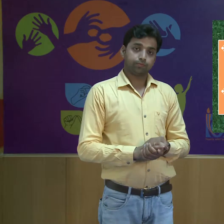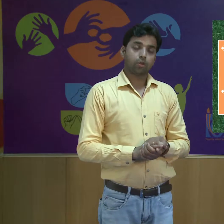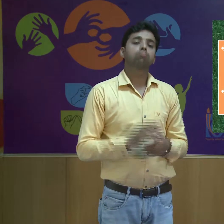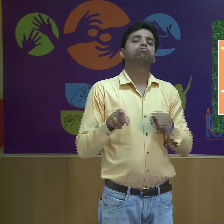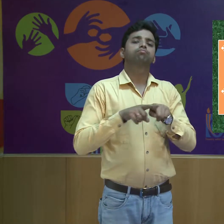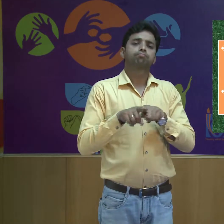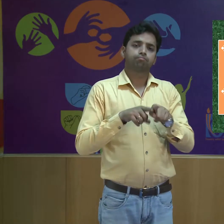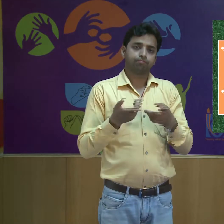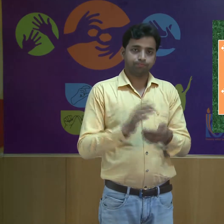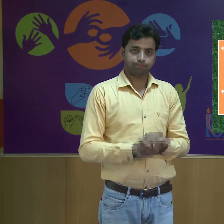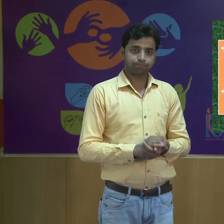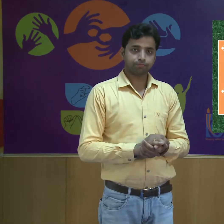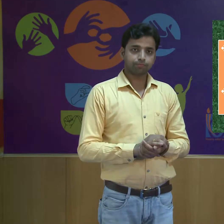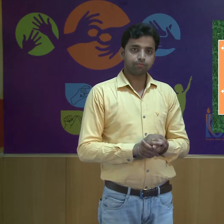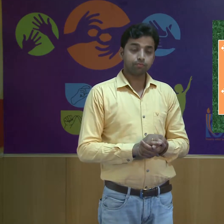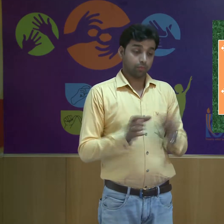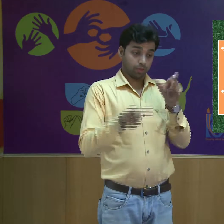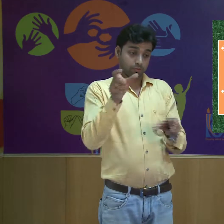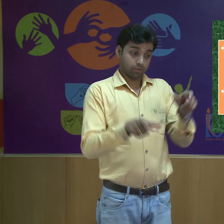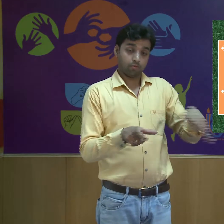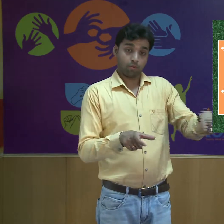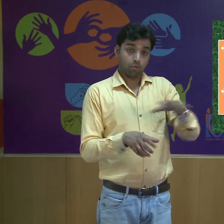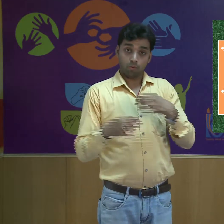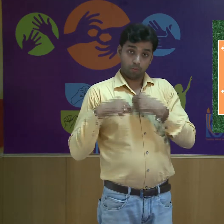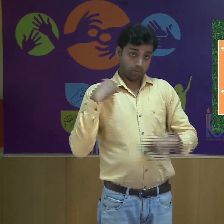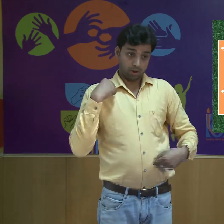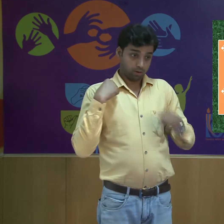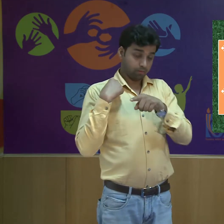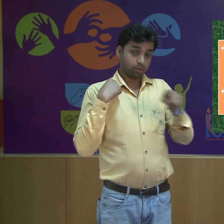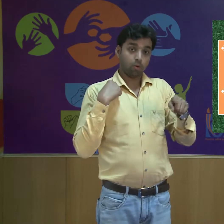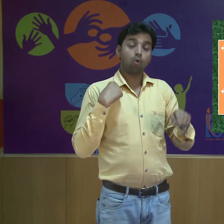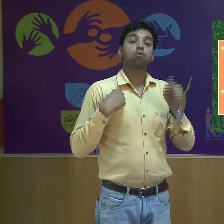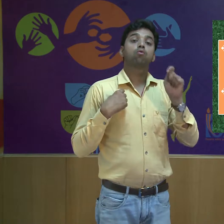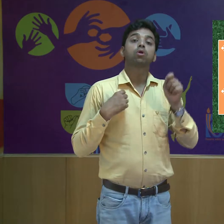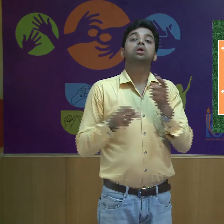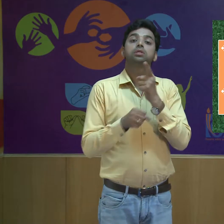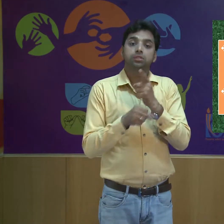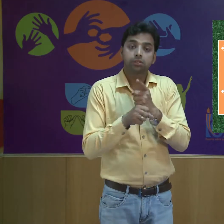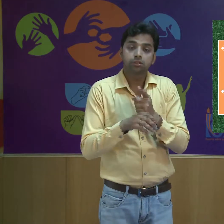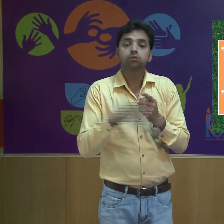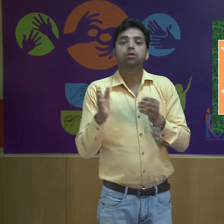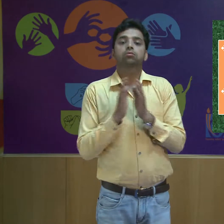For example, the people of Brahmin Varna worked as teachers and